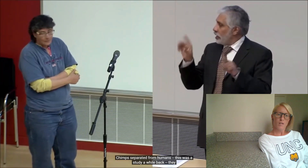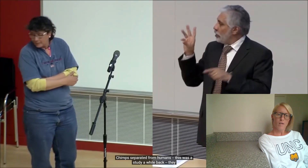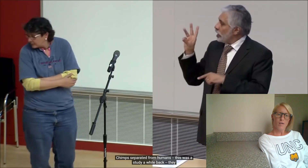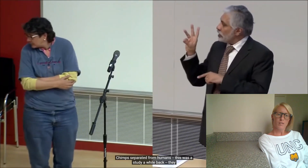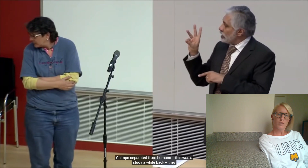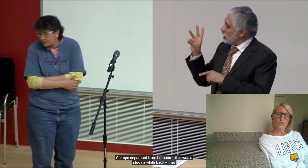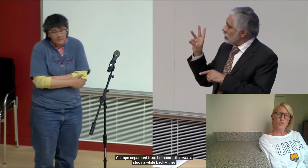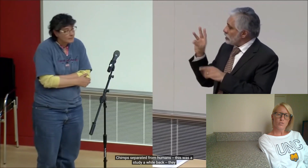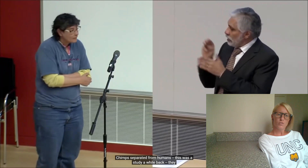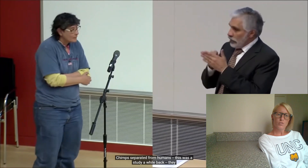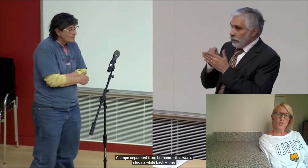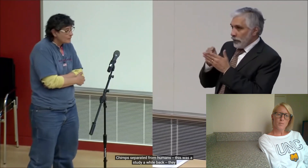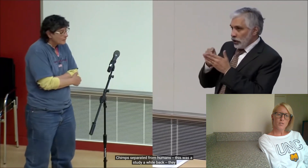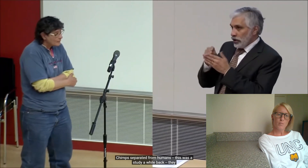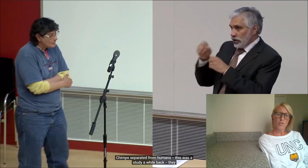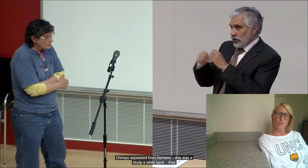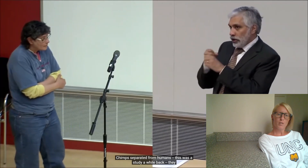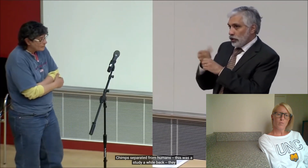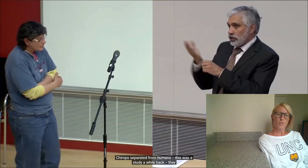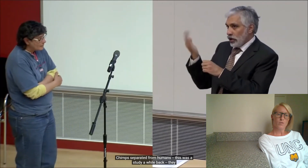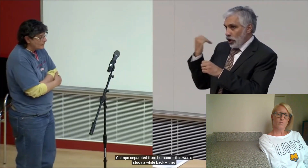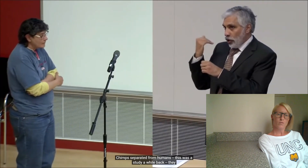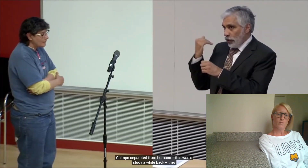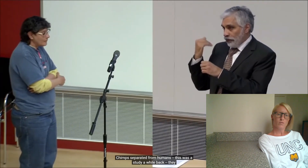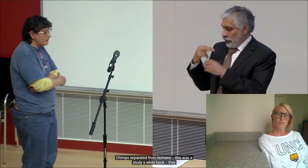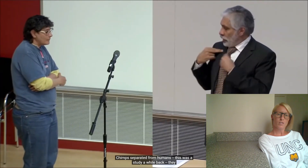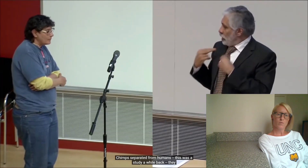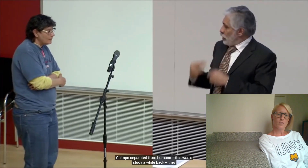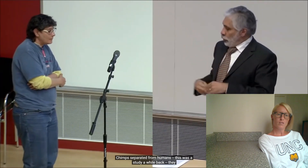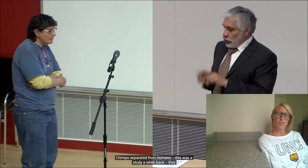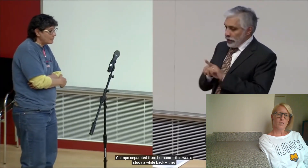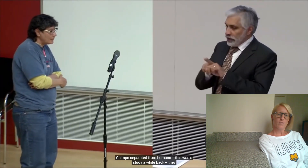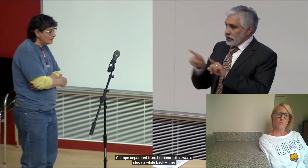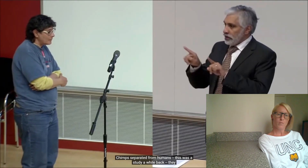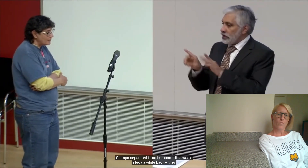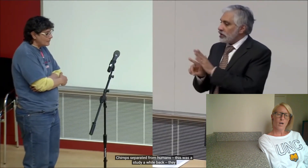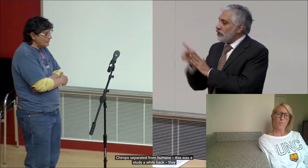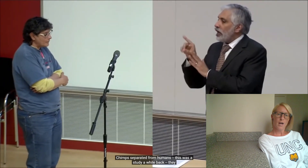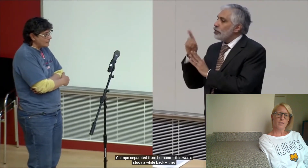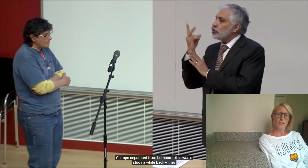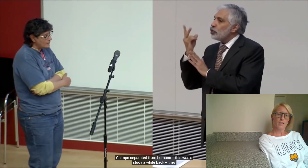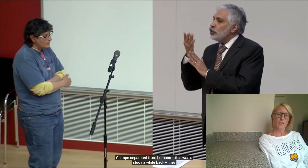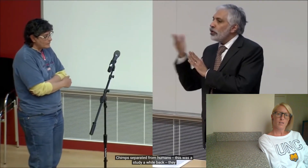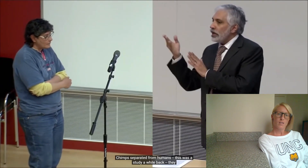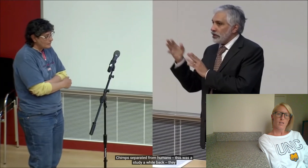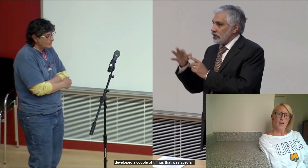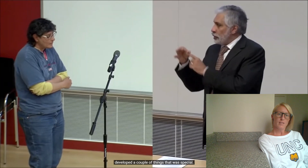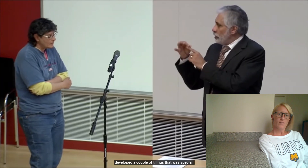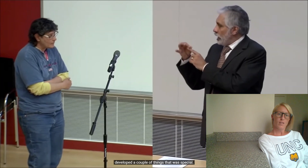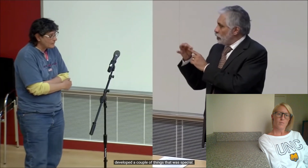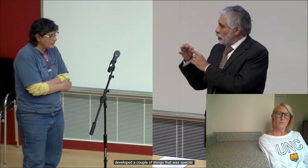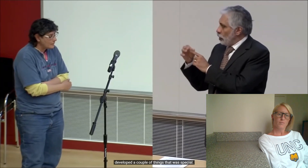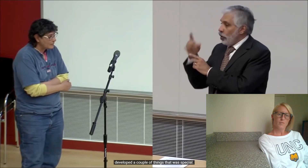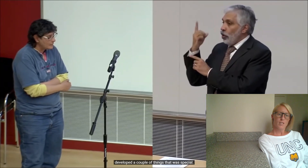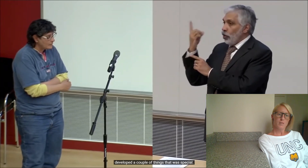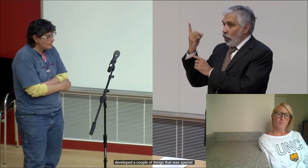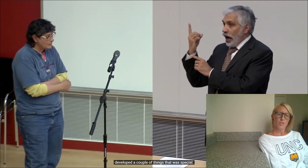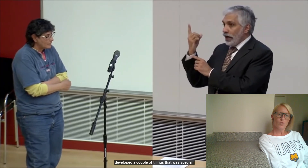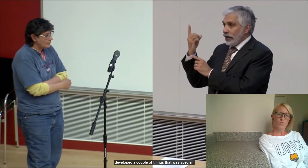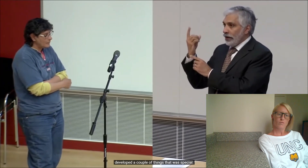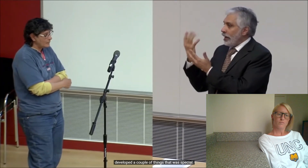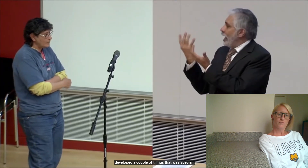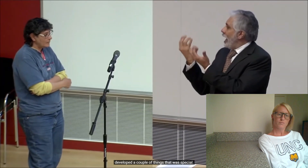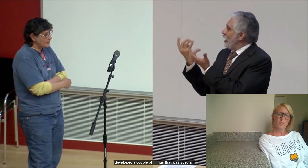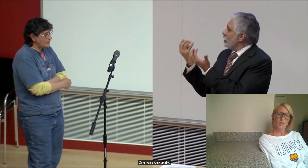Chimps separated from humans. Chimps separated from humans. This was a study a while back. They developed a couple of things